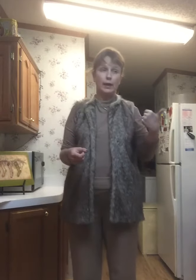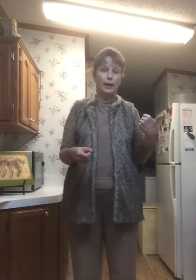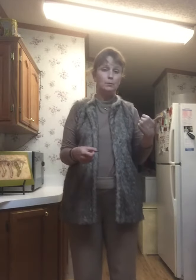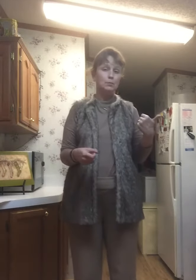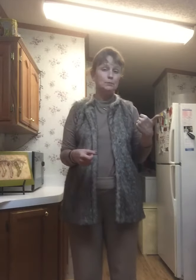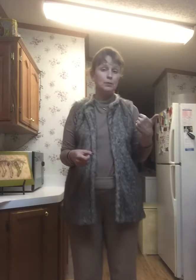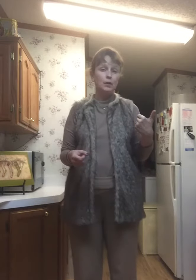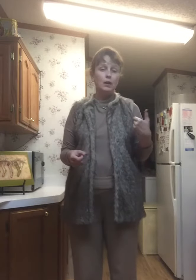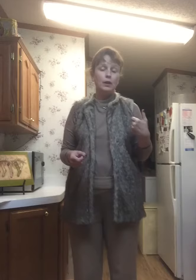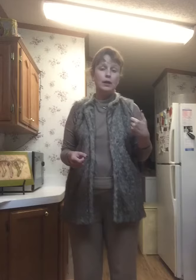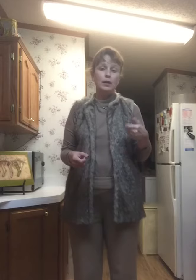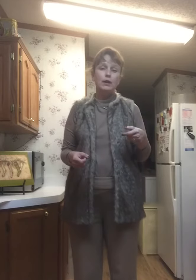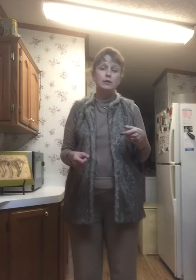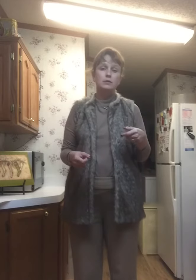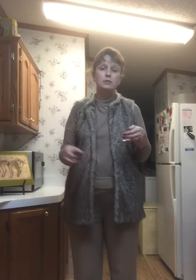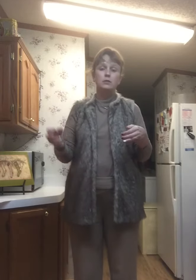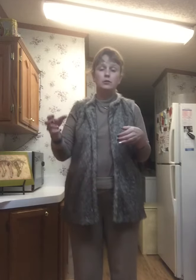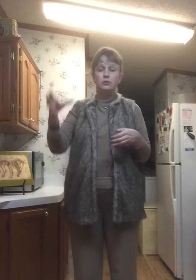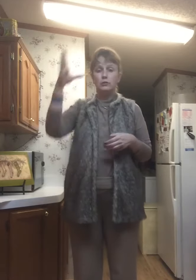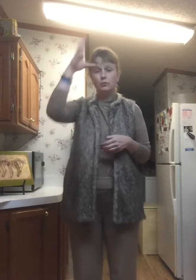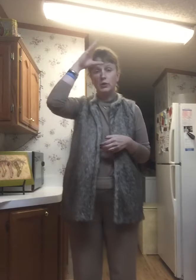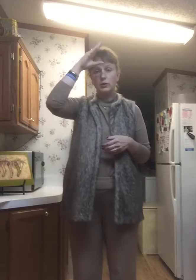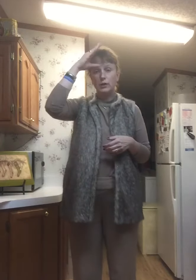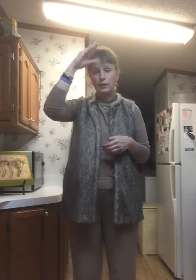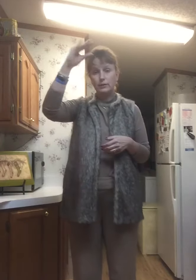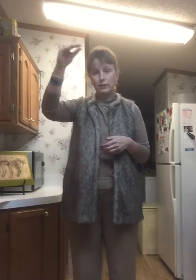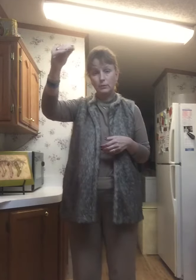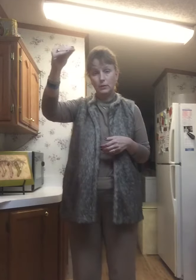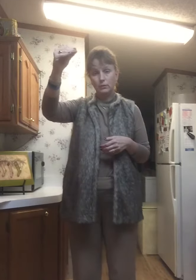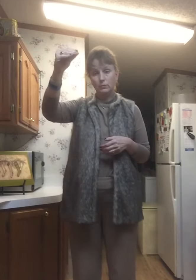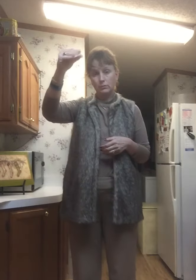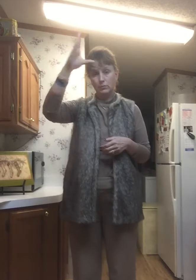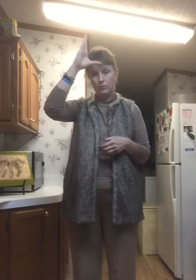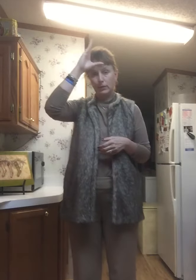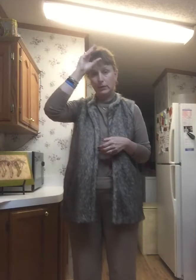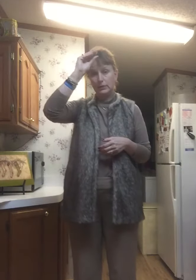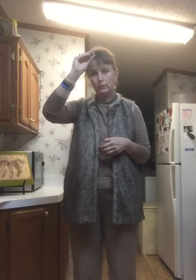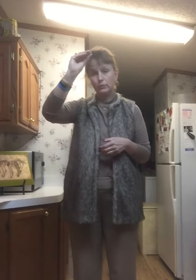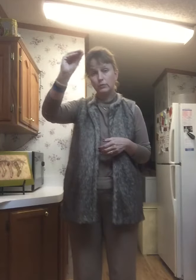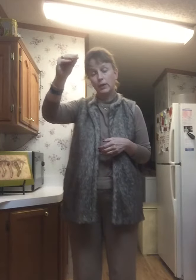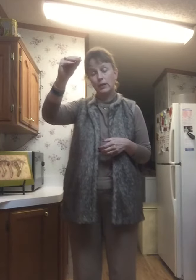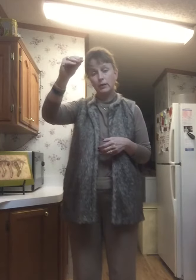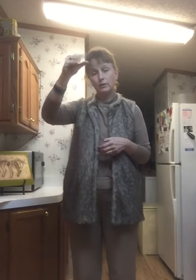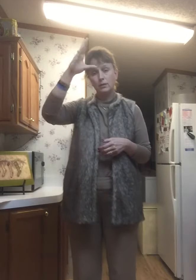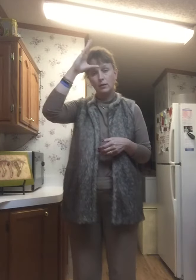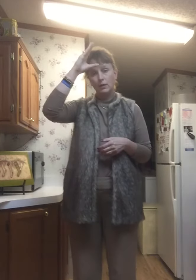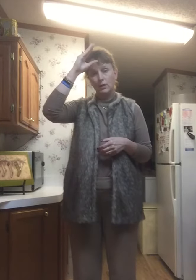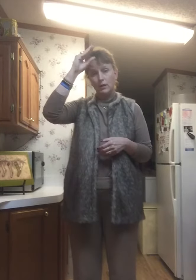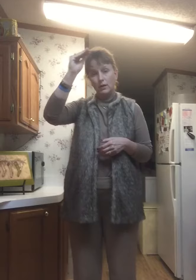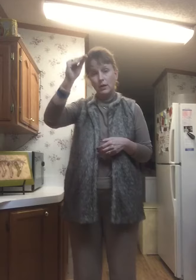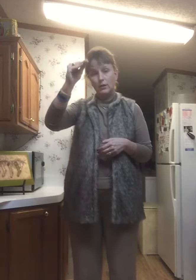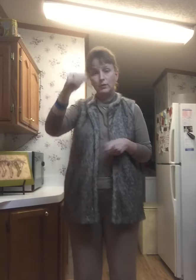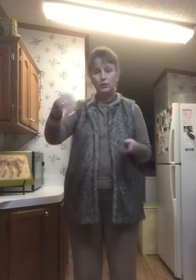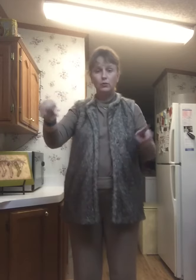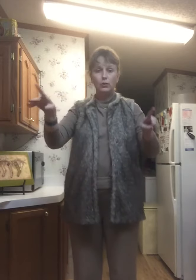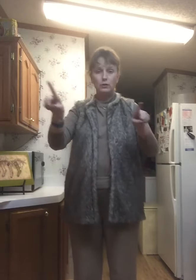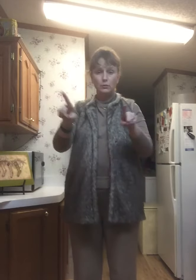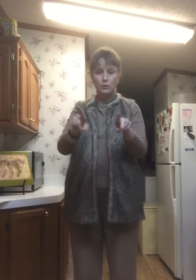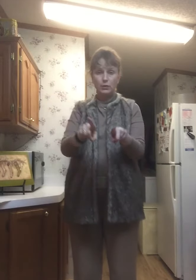cap. And you're just running your hand down the bill. And this is with your right hand. And then you're going to bring